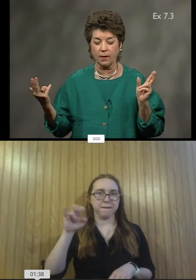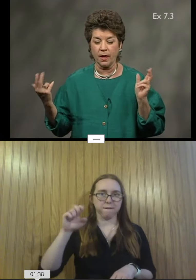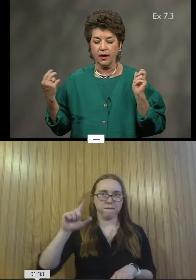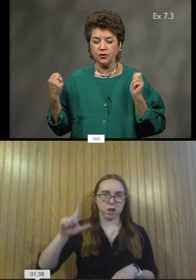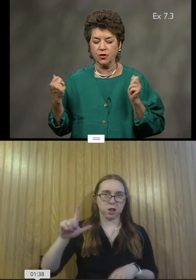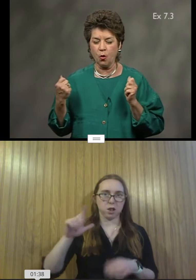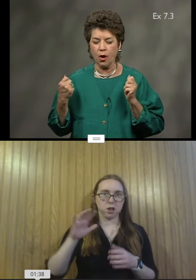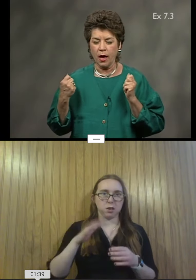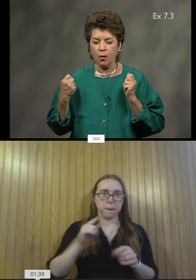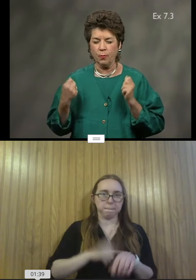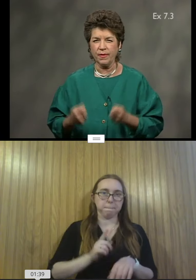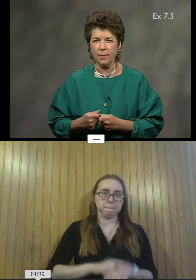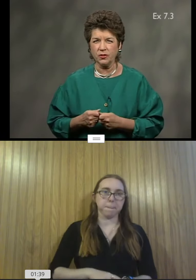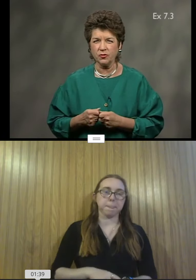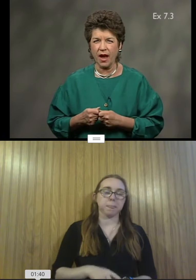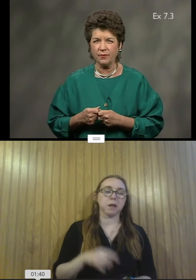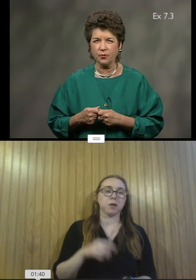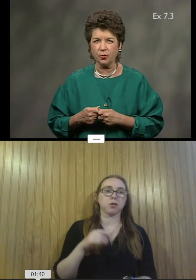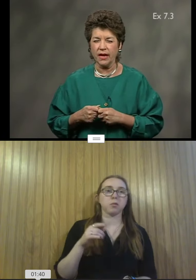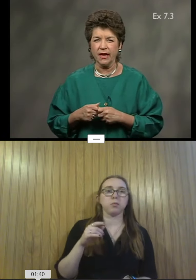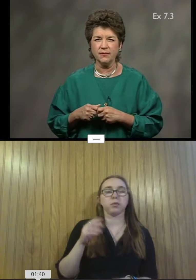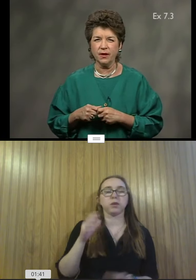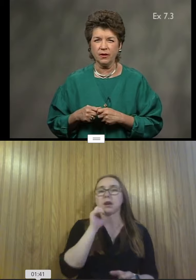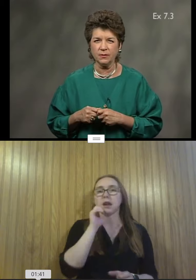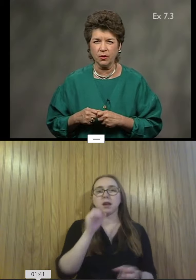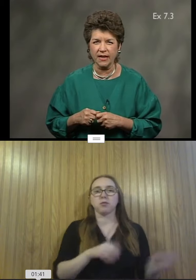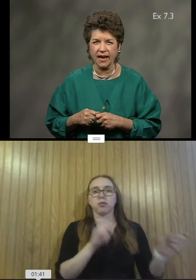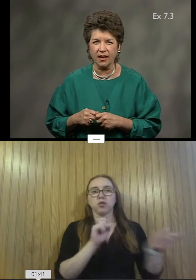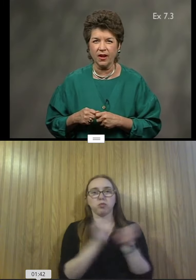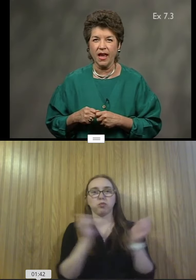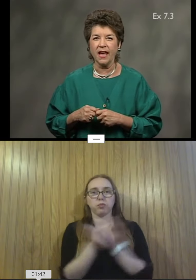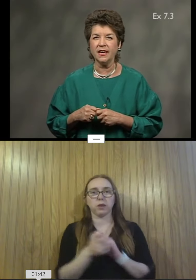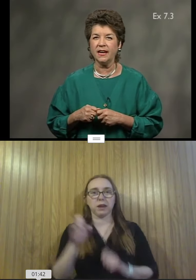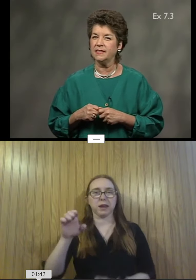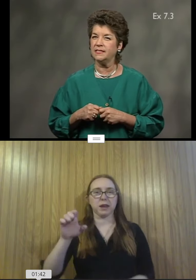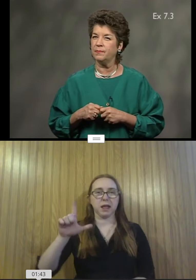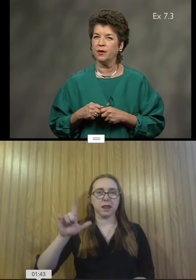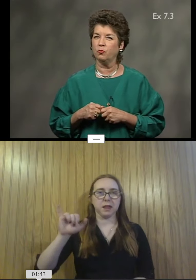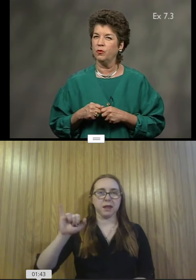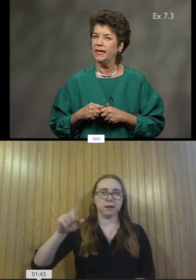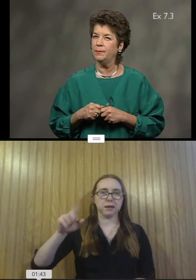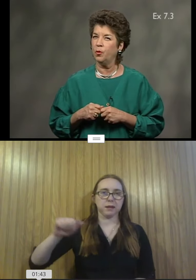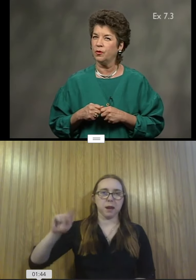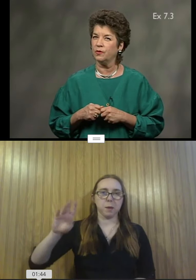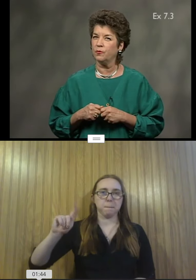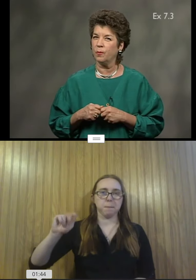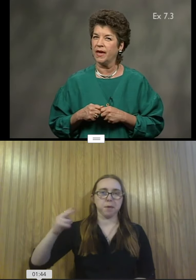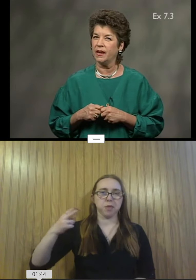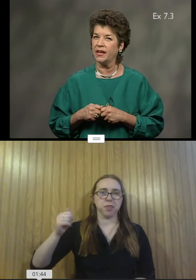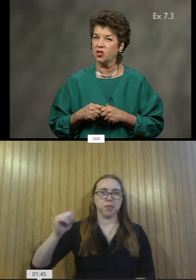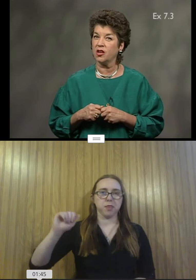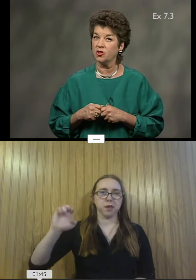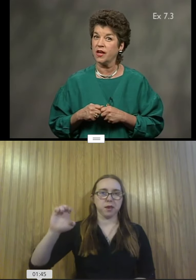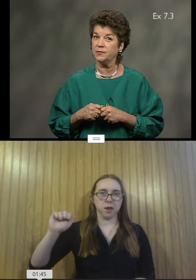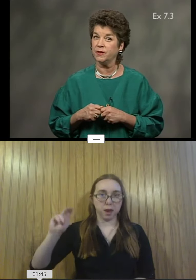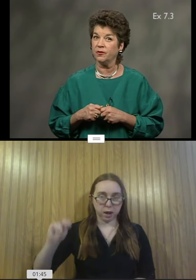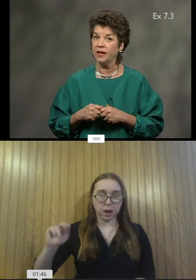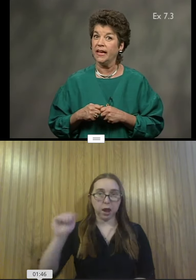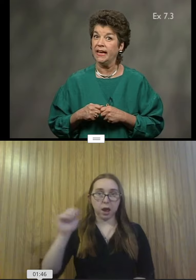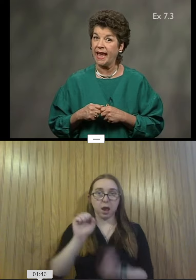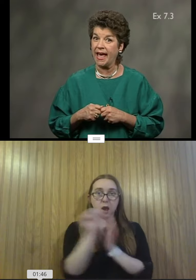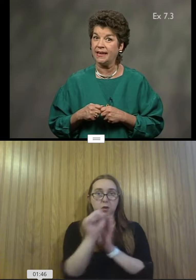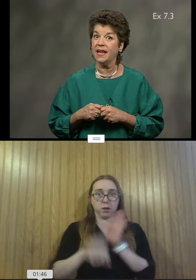era. So when we think about Stratford, it's a very small town, and yet it had something really important for a man like John